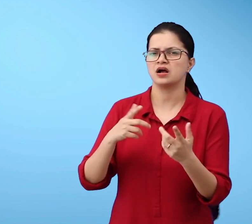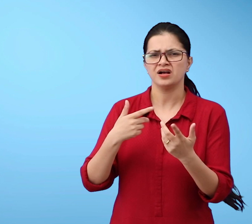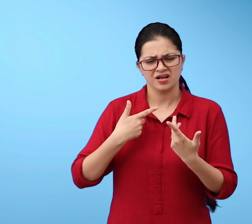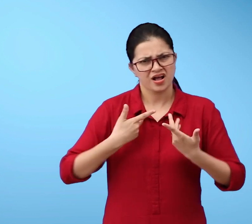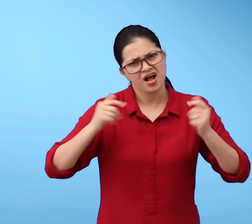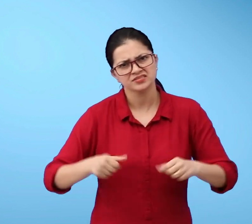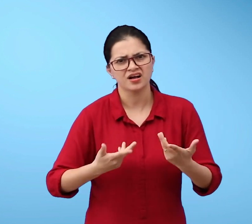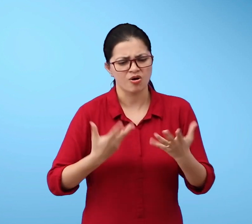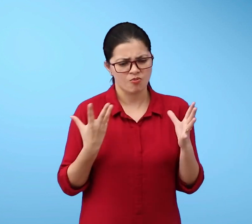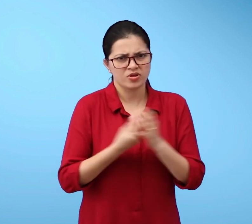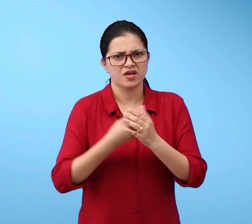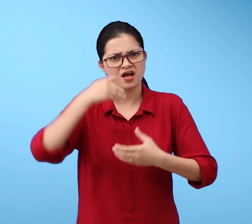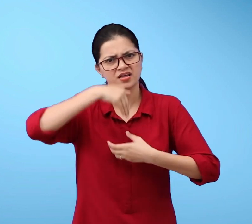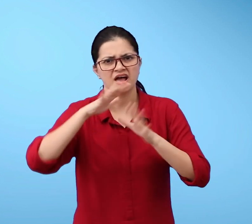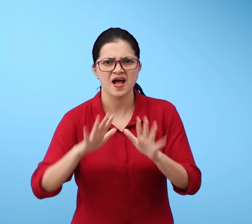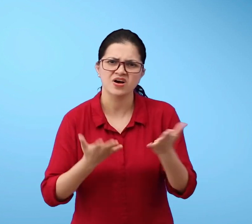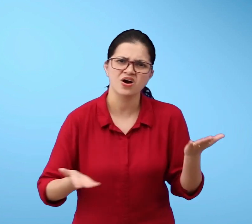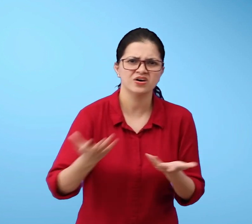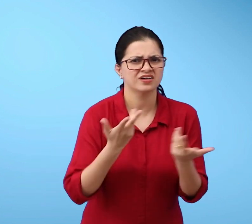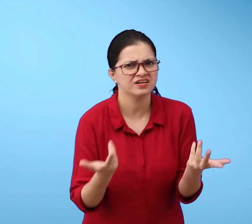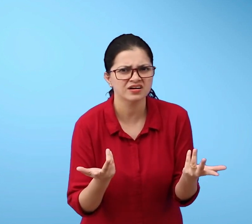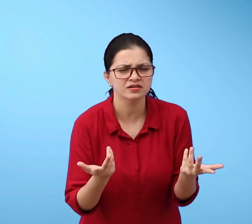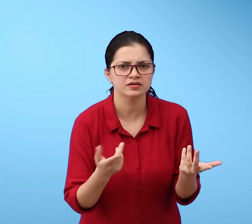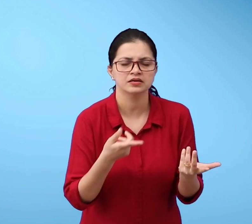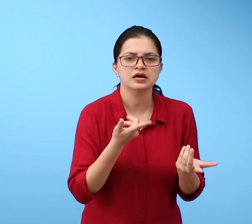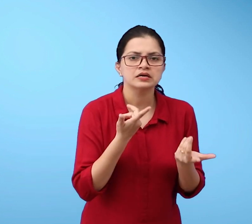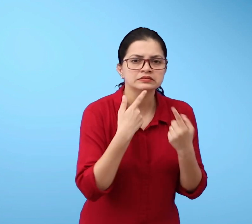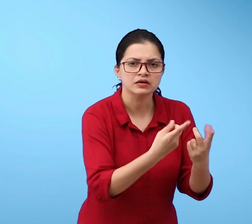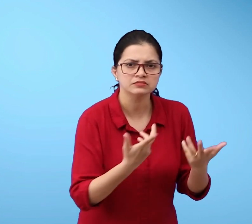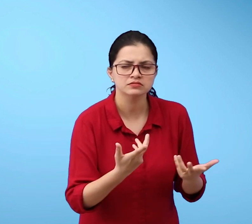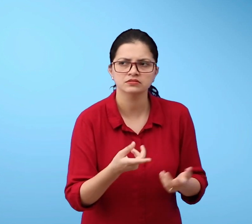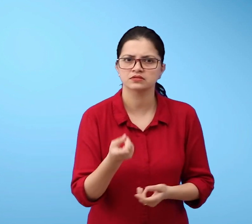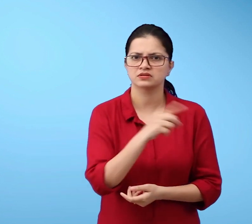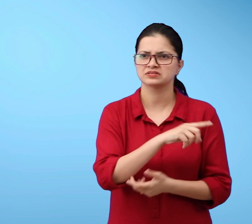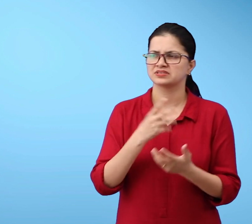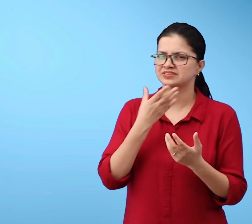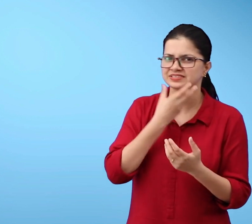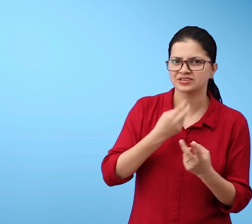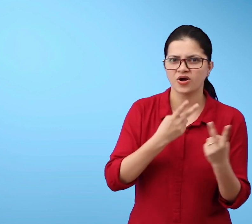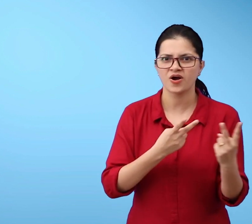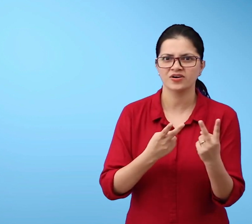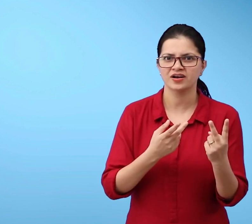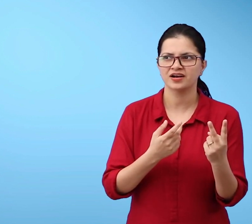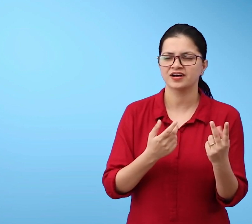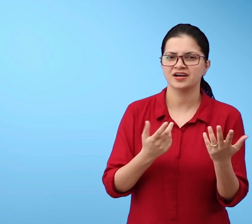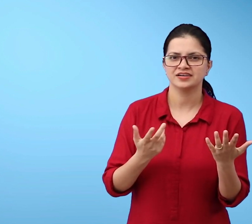"Yes, yes, we know that." The sages nodded. "If the universal